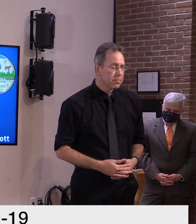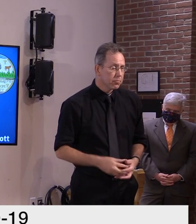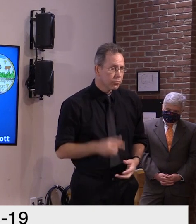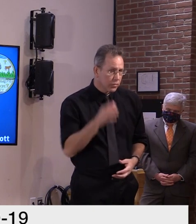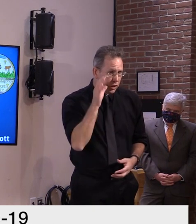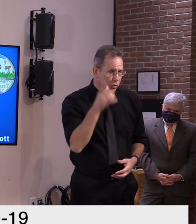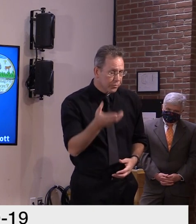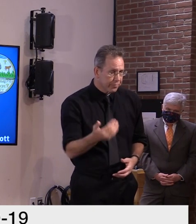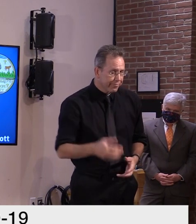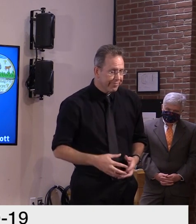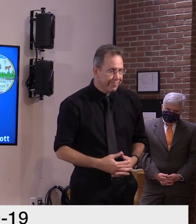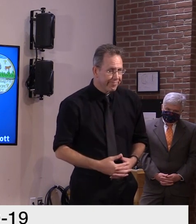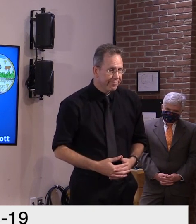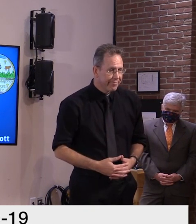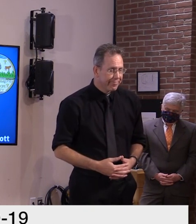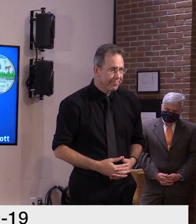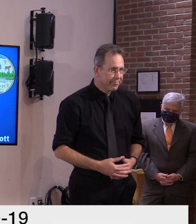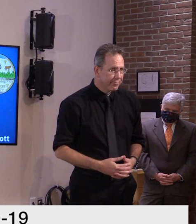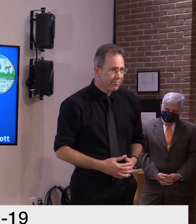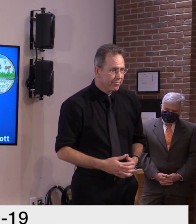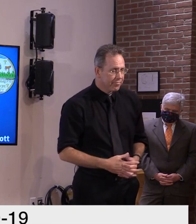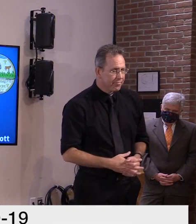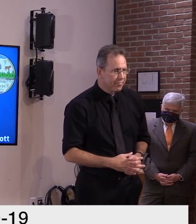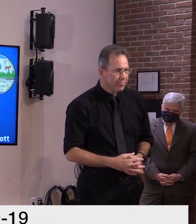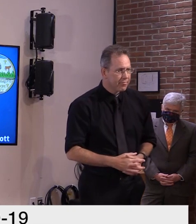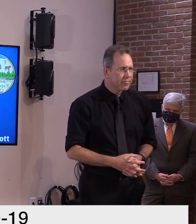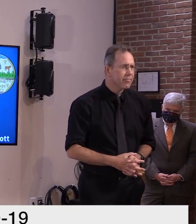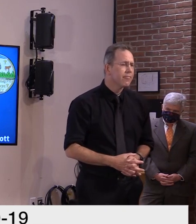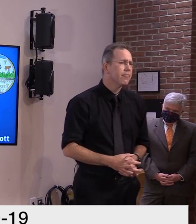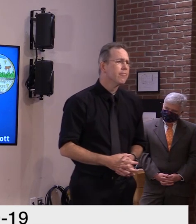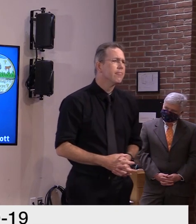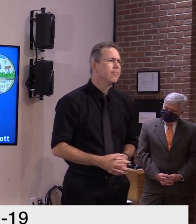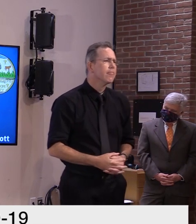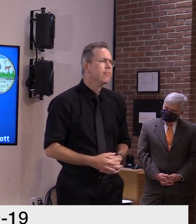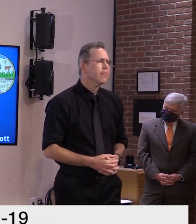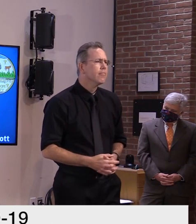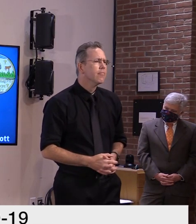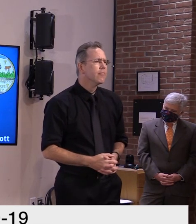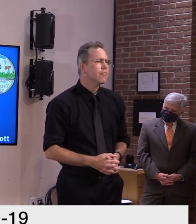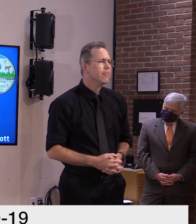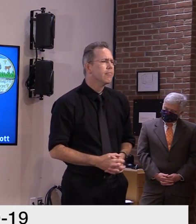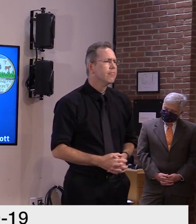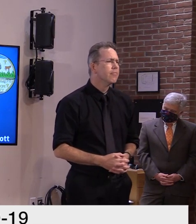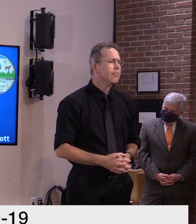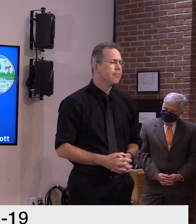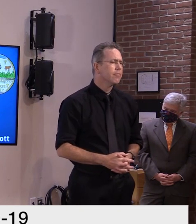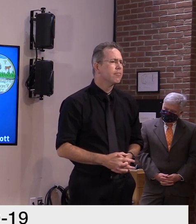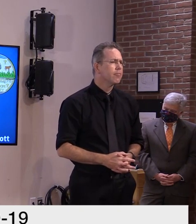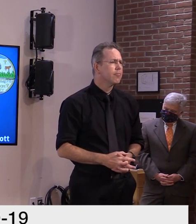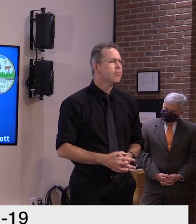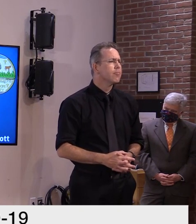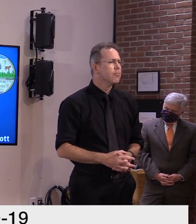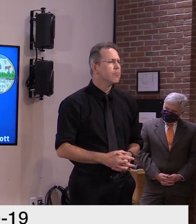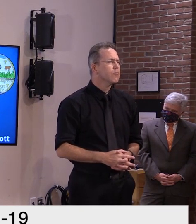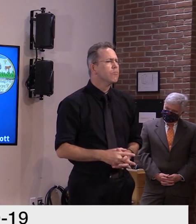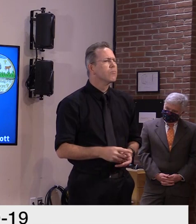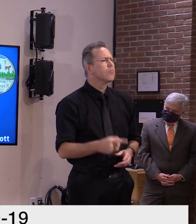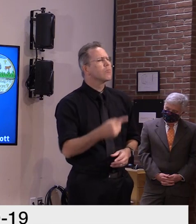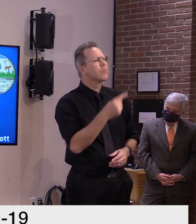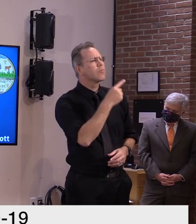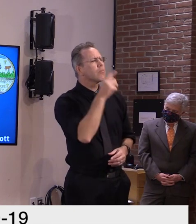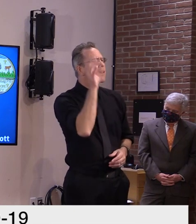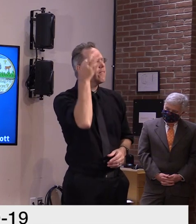The CDC put out a guidance, I guess you could call it, saying that people with symptoms of COVID-19